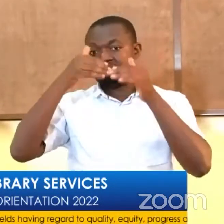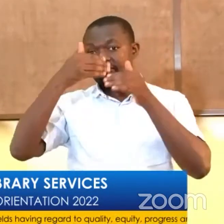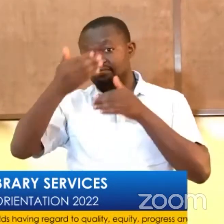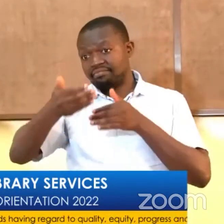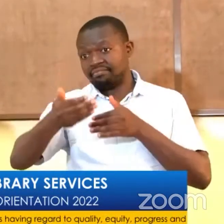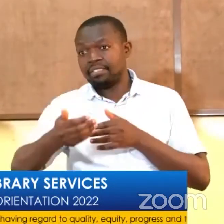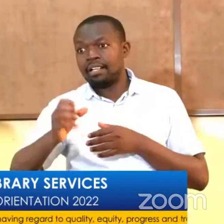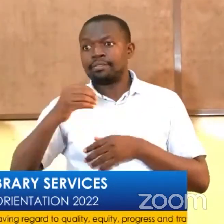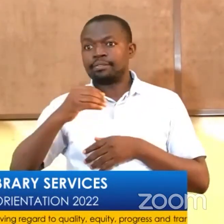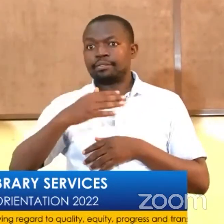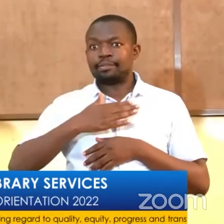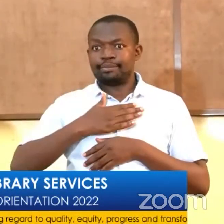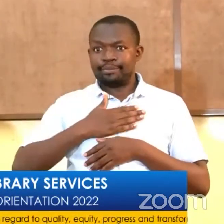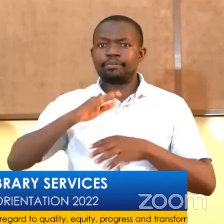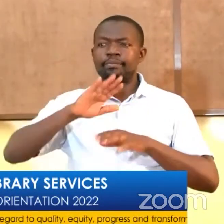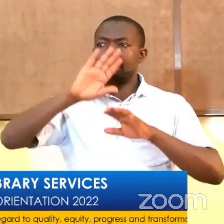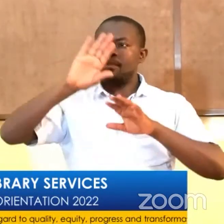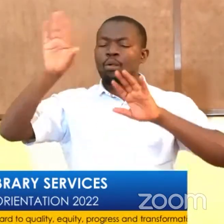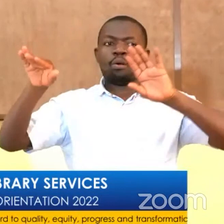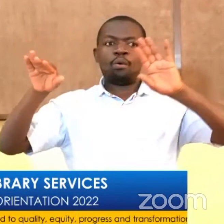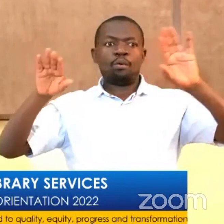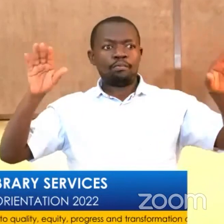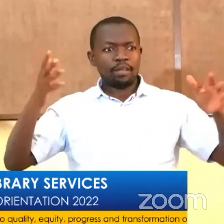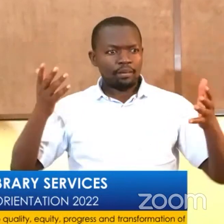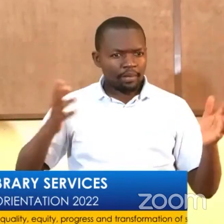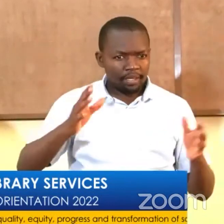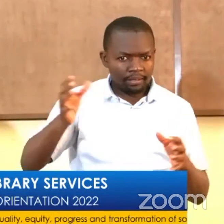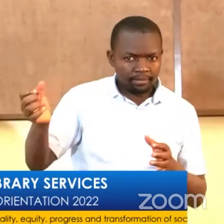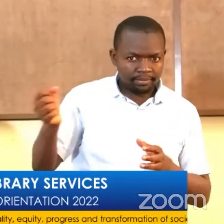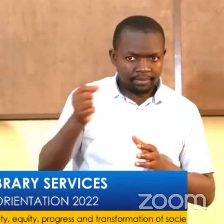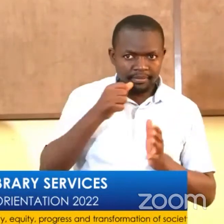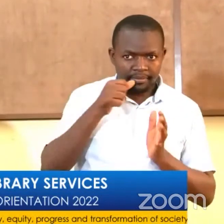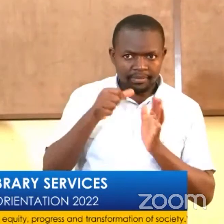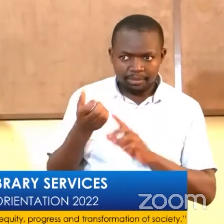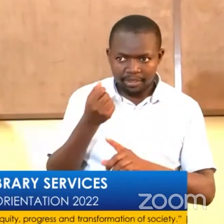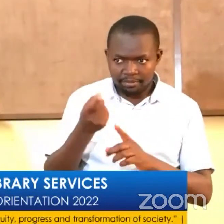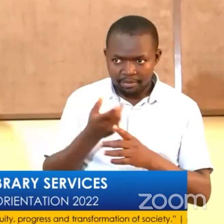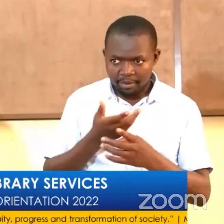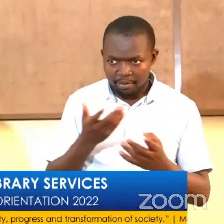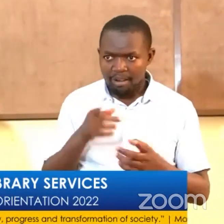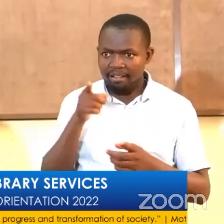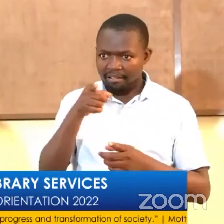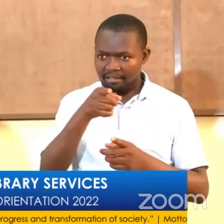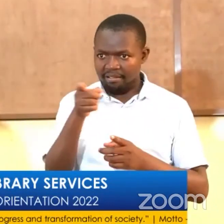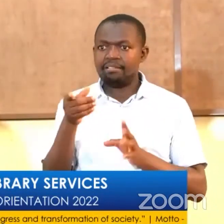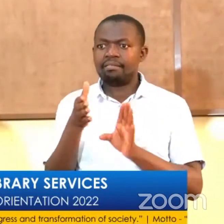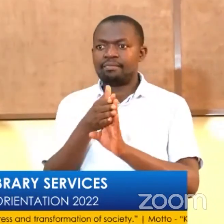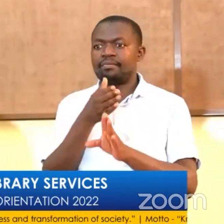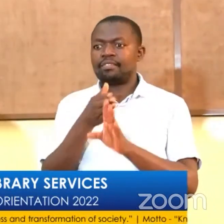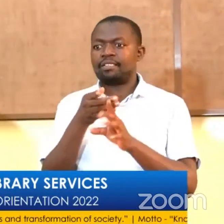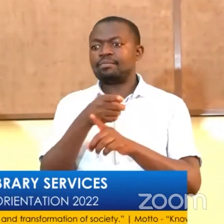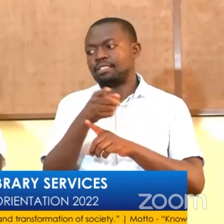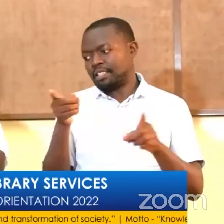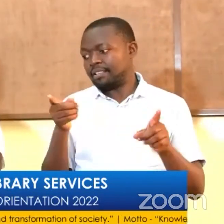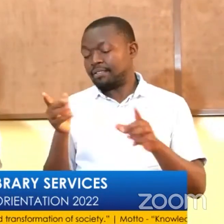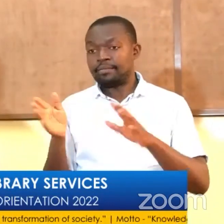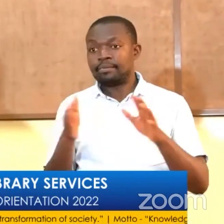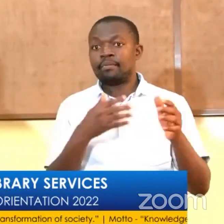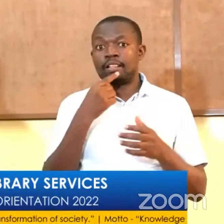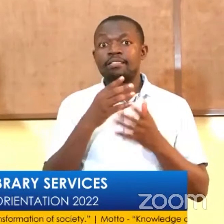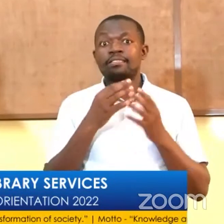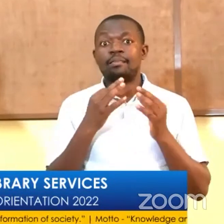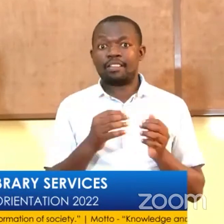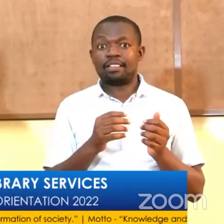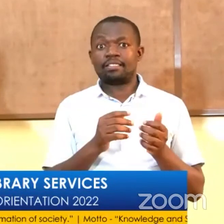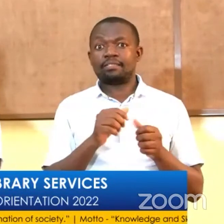beg you go back where you picked an admission letter, they will guide you accordingly. Let me say something about